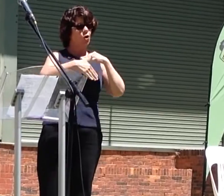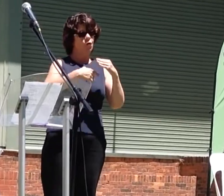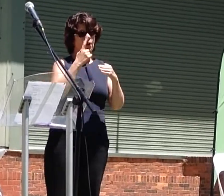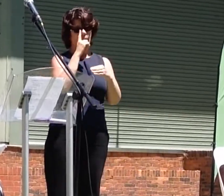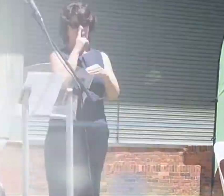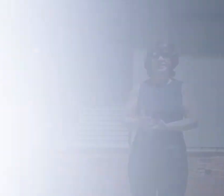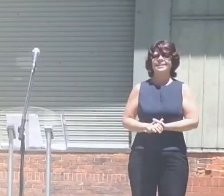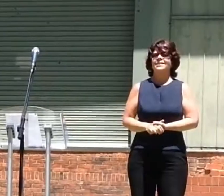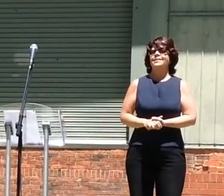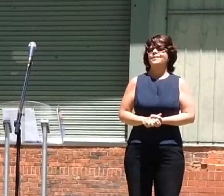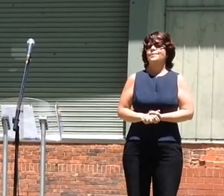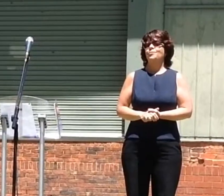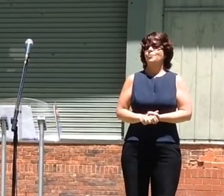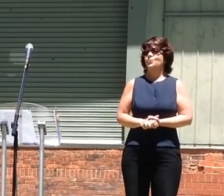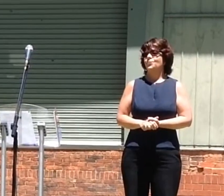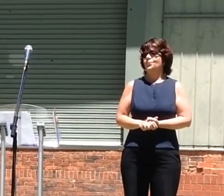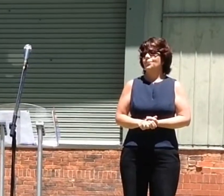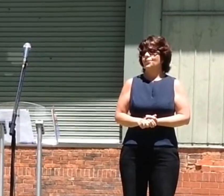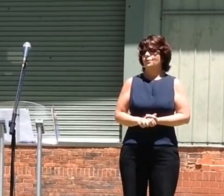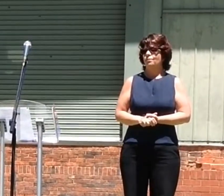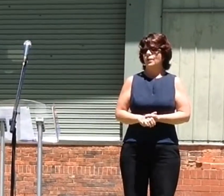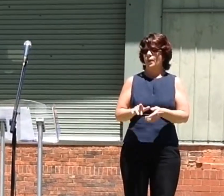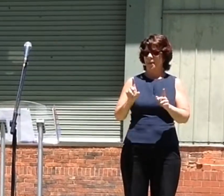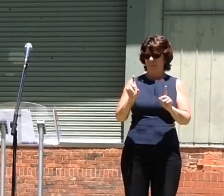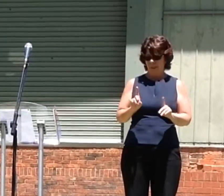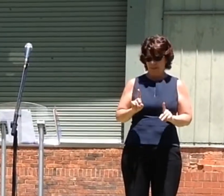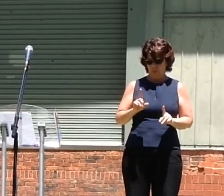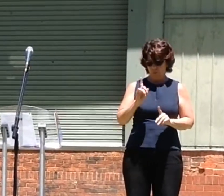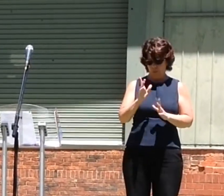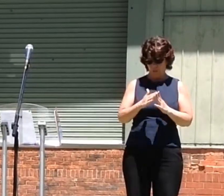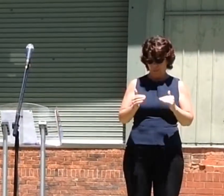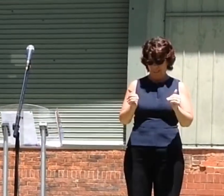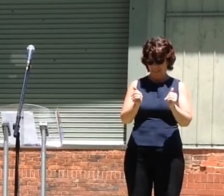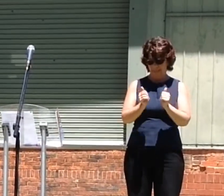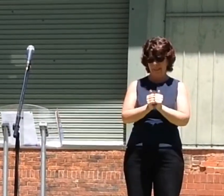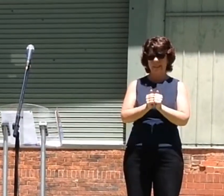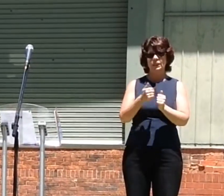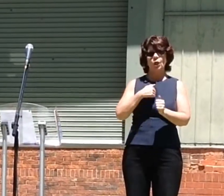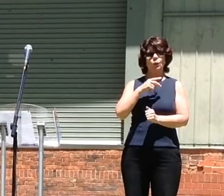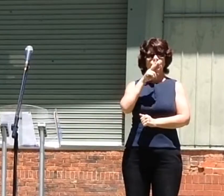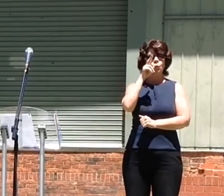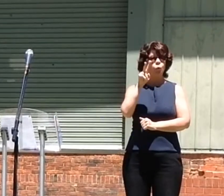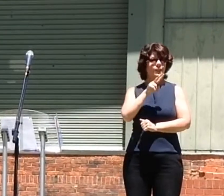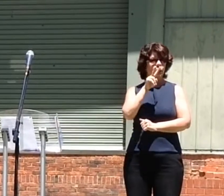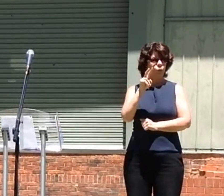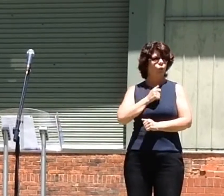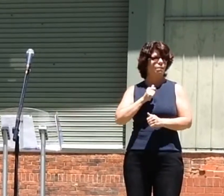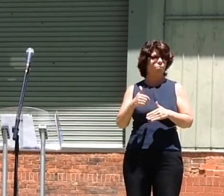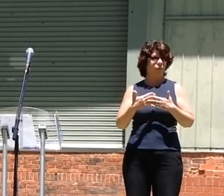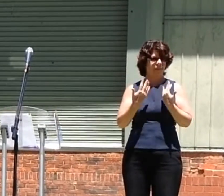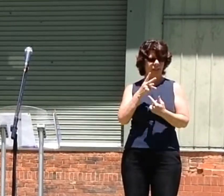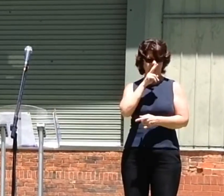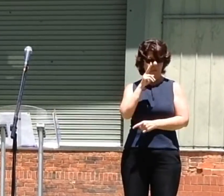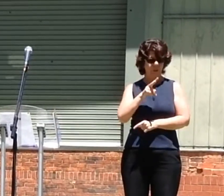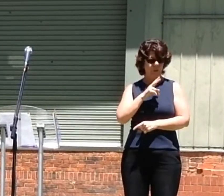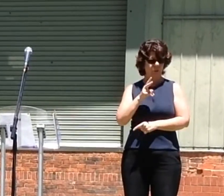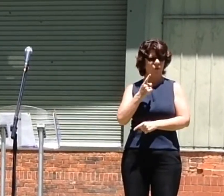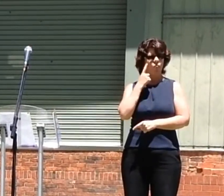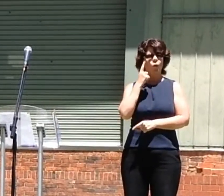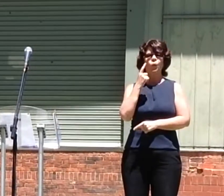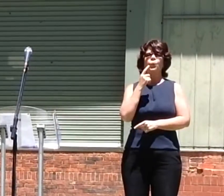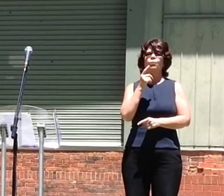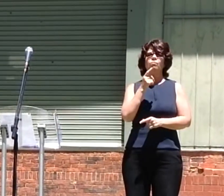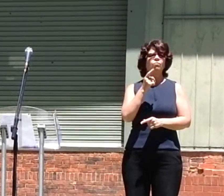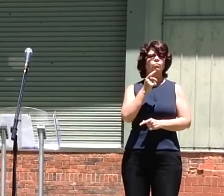particular day. But on the weekend of my 22nd birthday, I decided to take the weekend